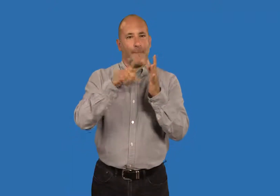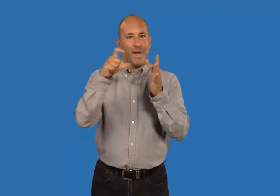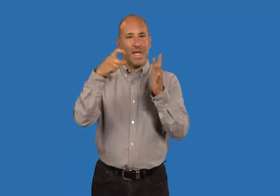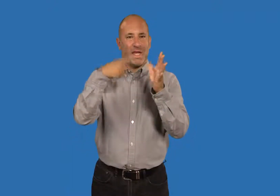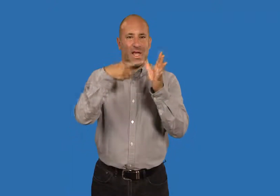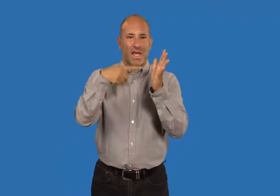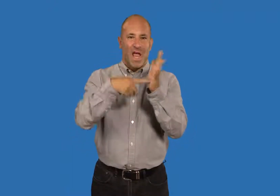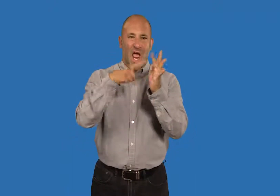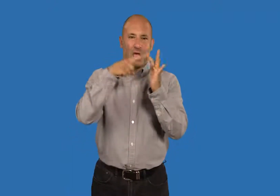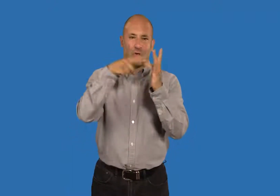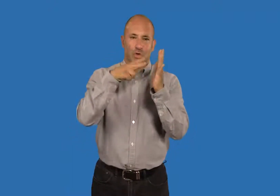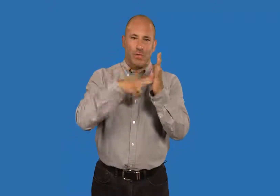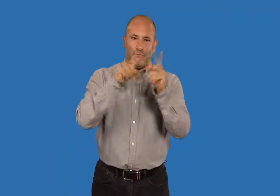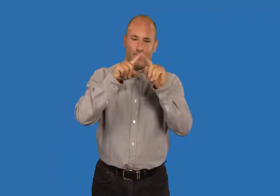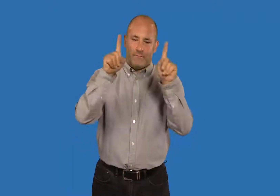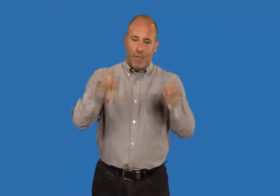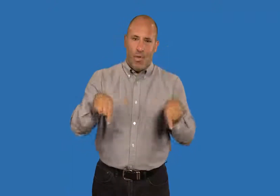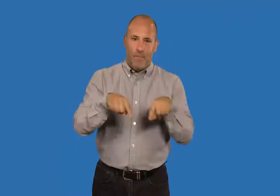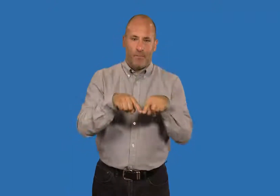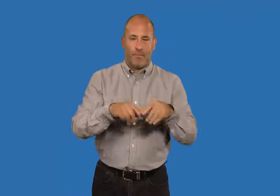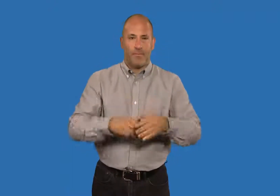and subtitles to check your understanding.